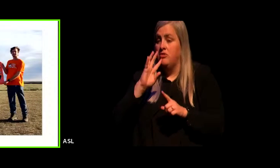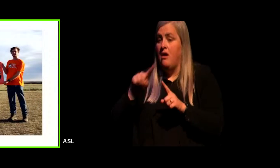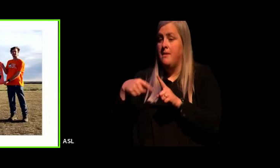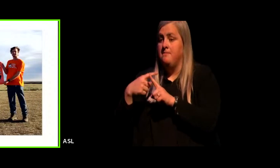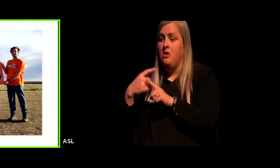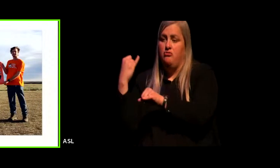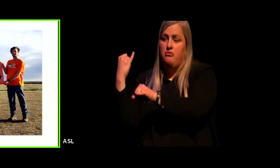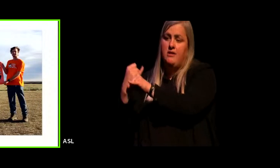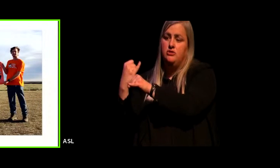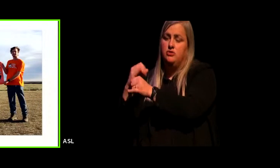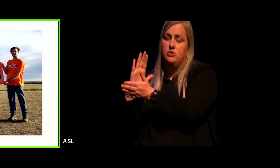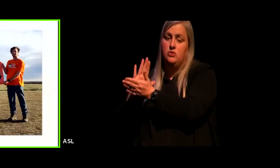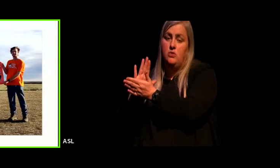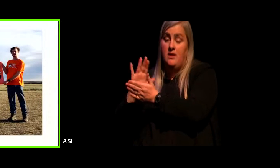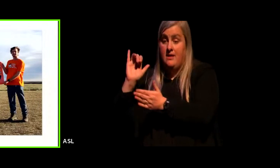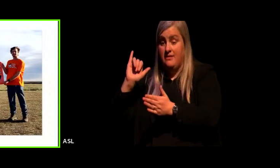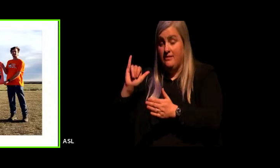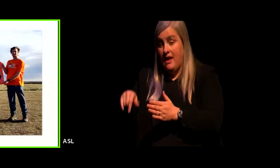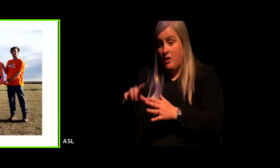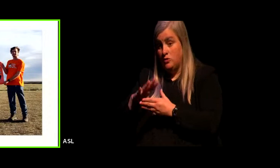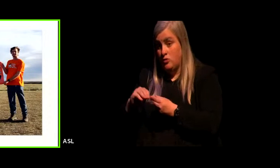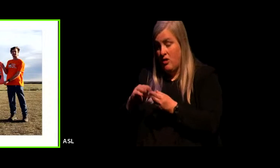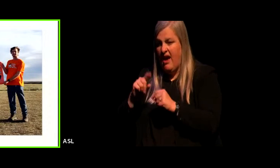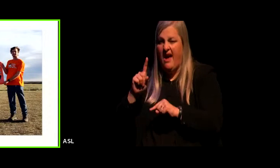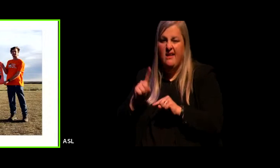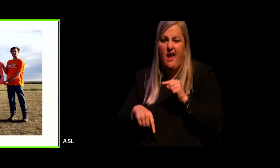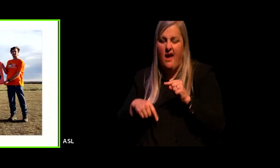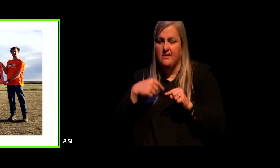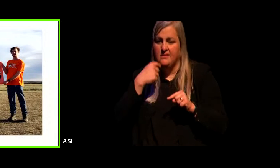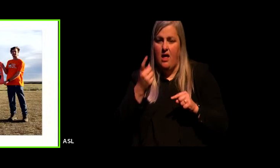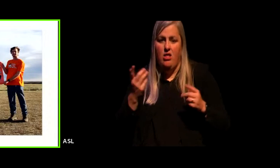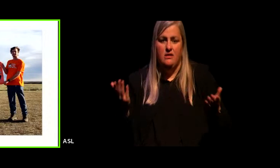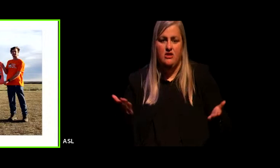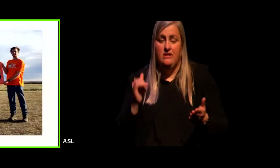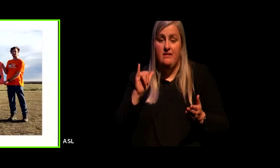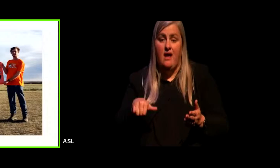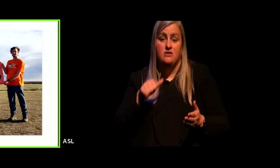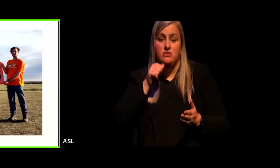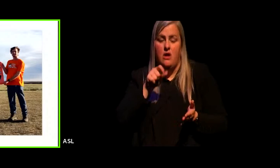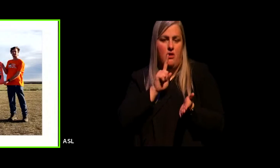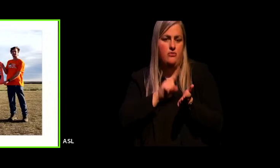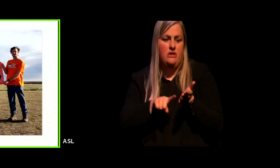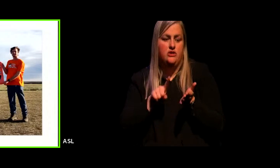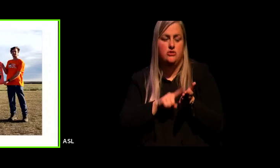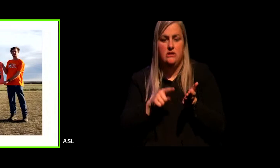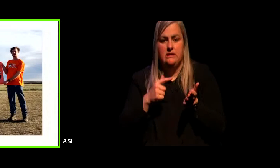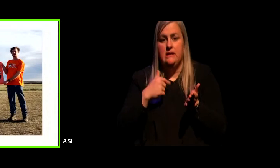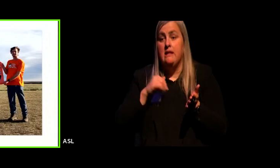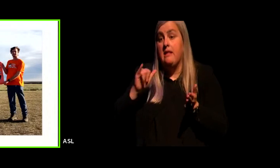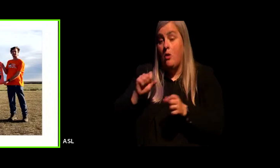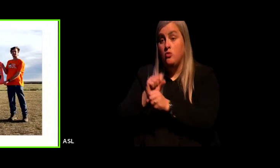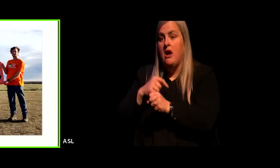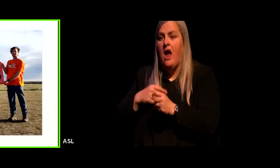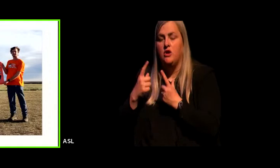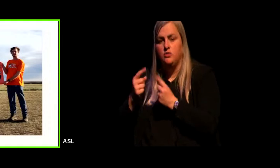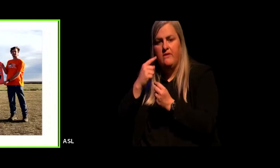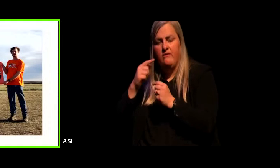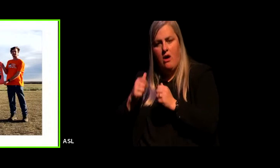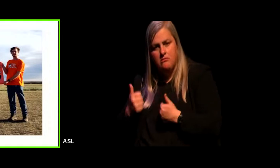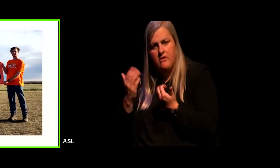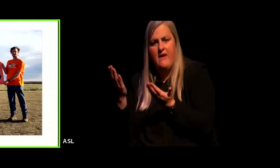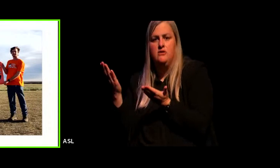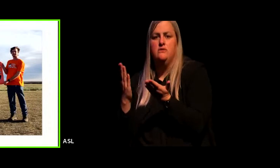not a story that I can tell in this context. It's not research. That's a type of work that I do in service of communities. But the project I